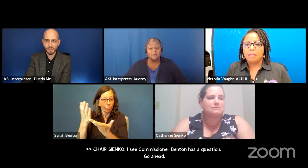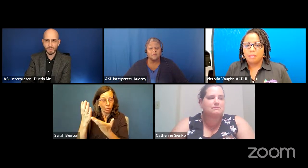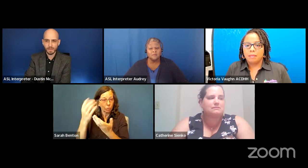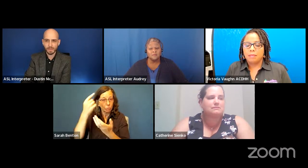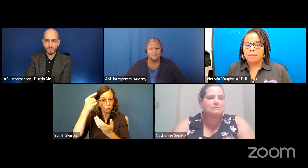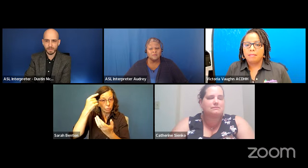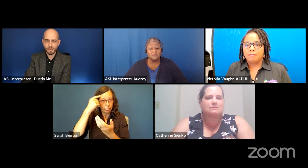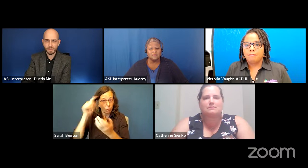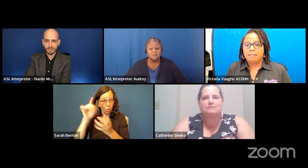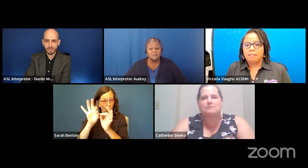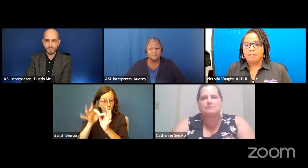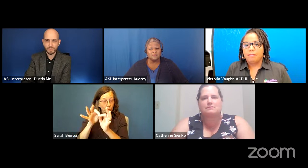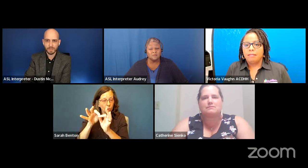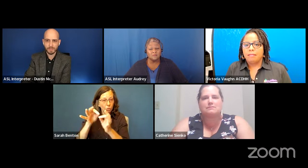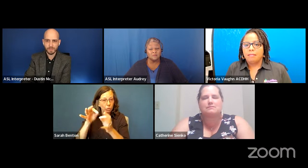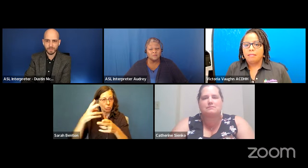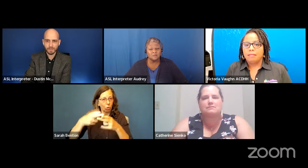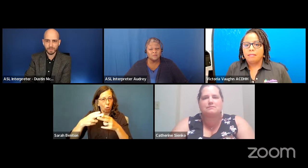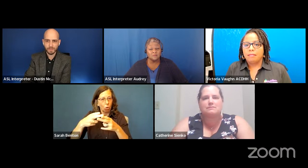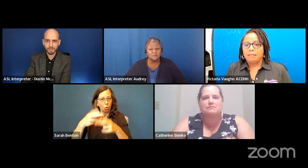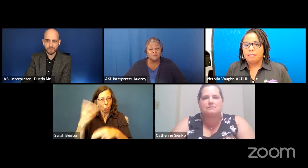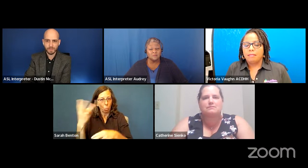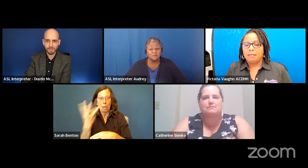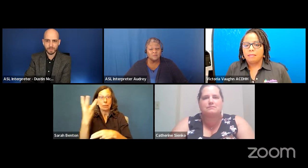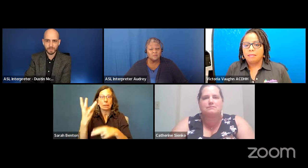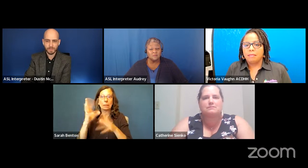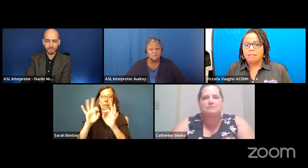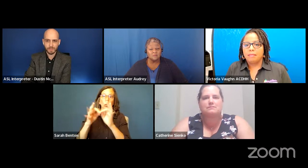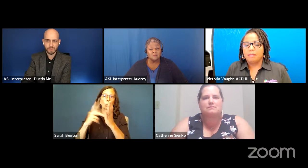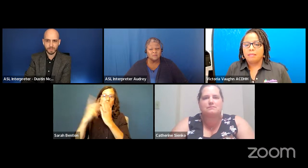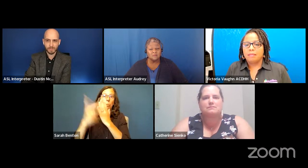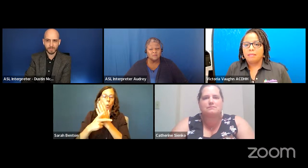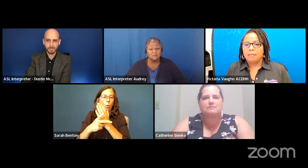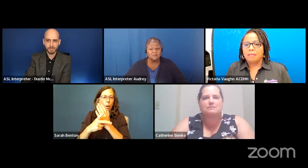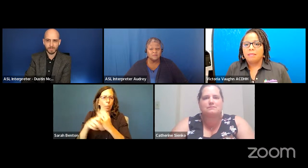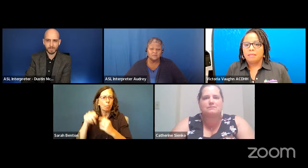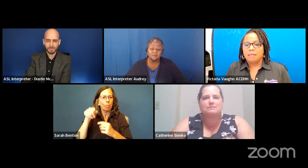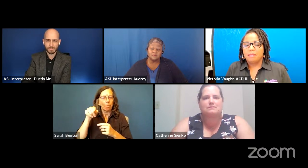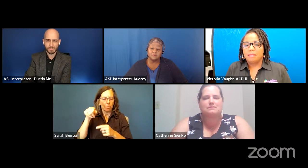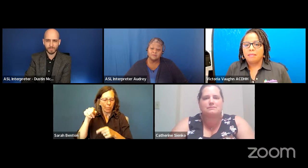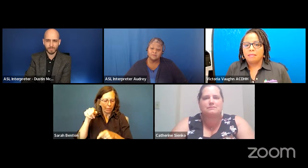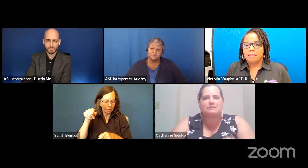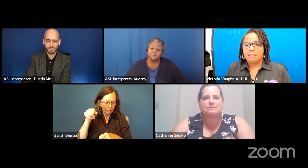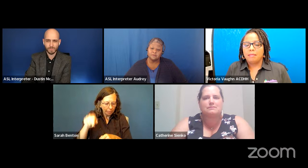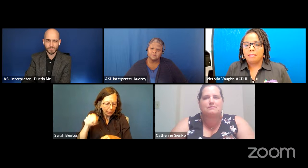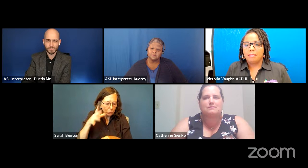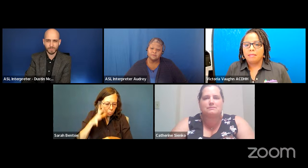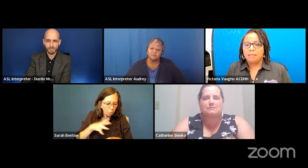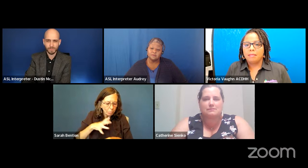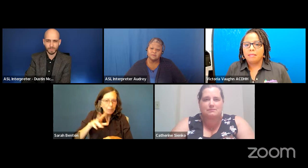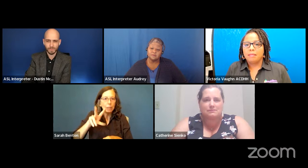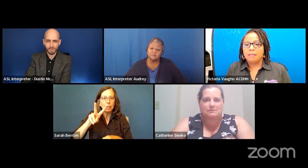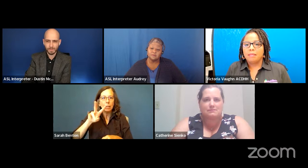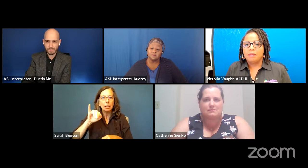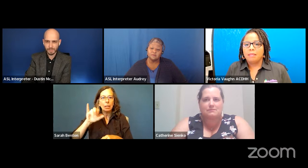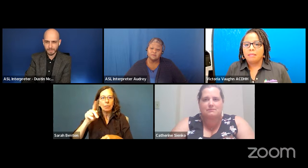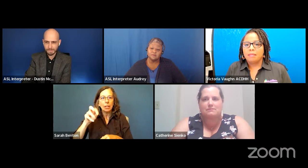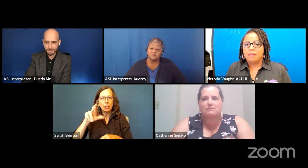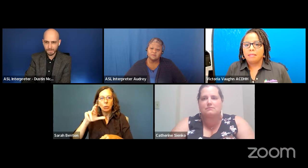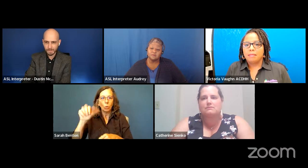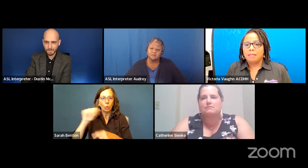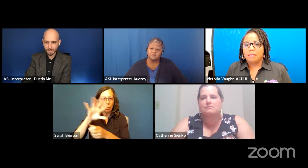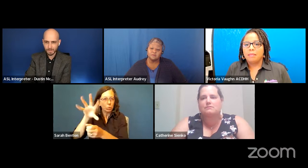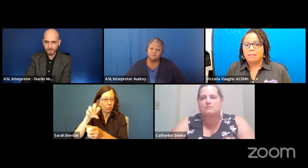So it says ACDHH offered an interpreter program, something it's called Wednesday.